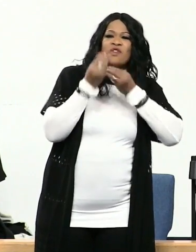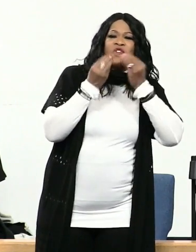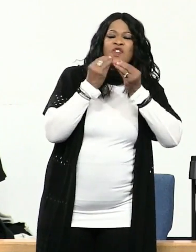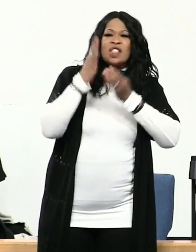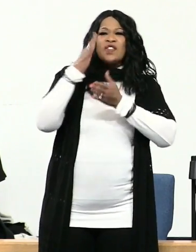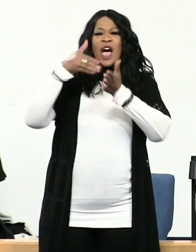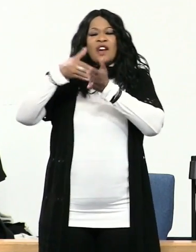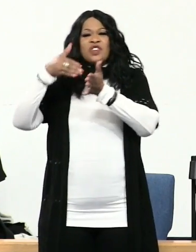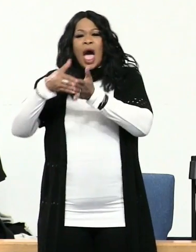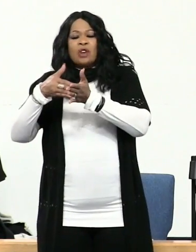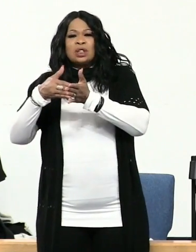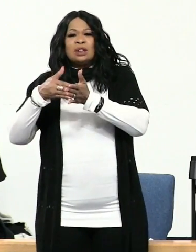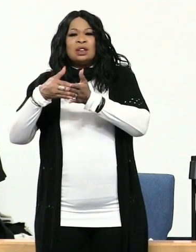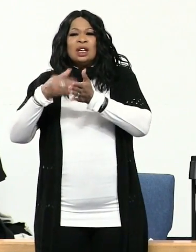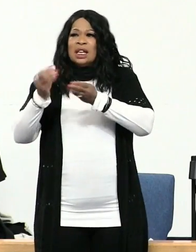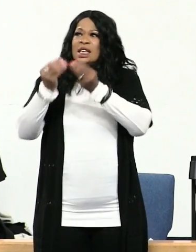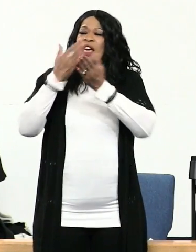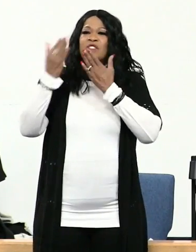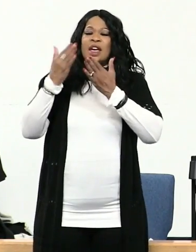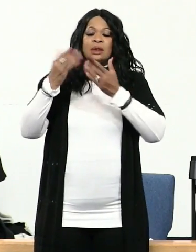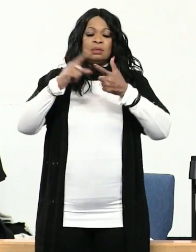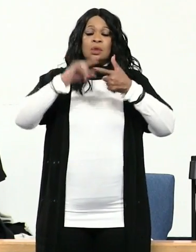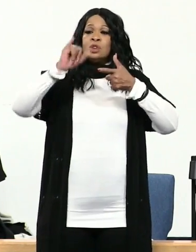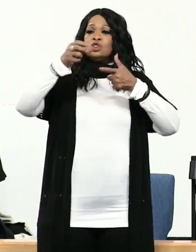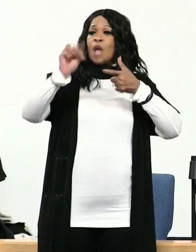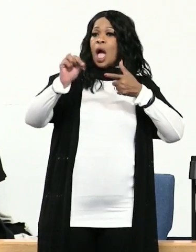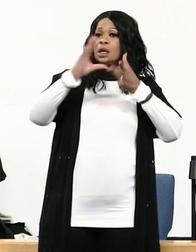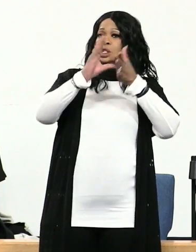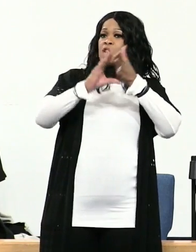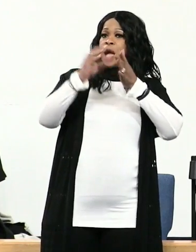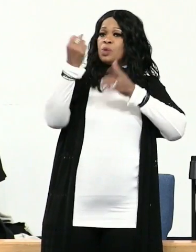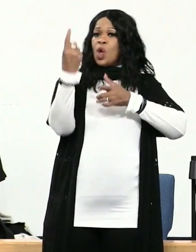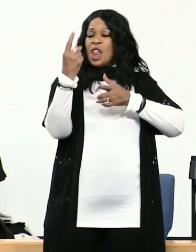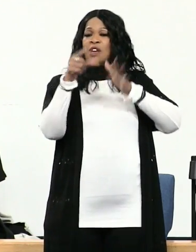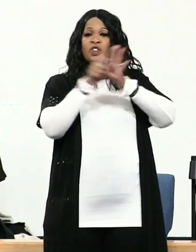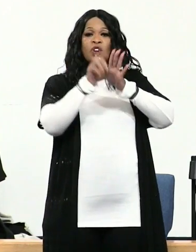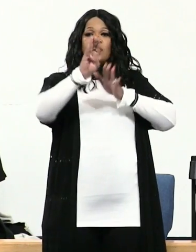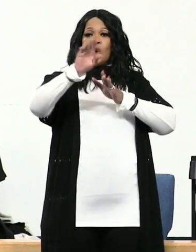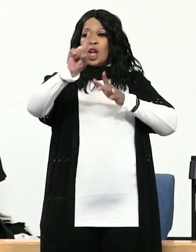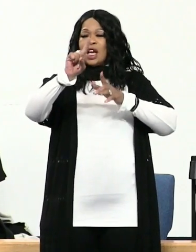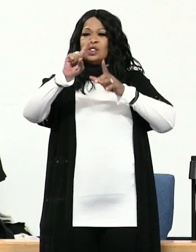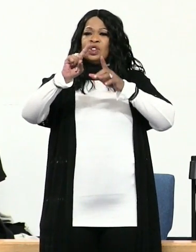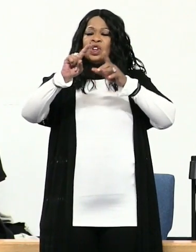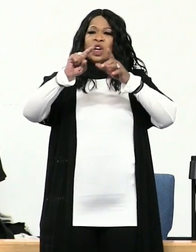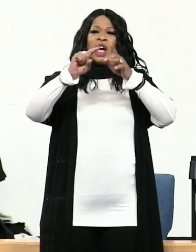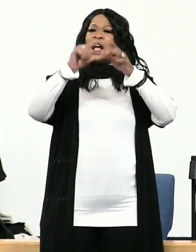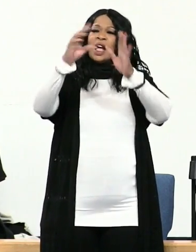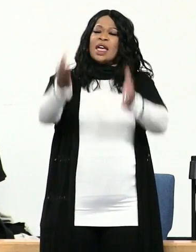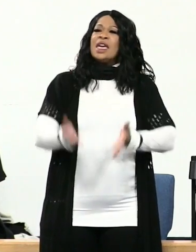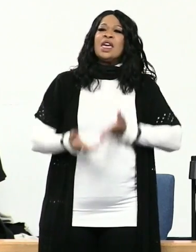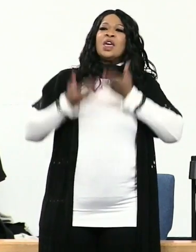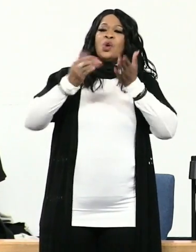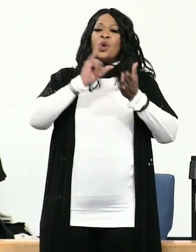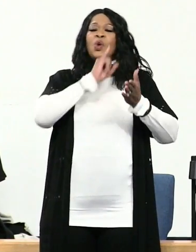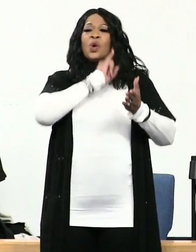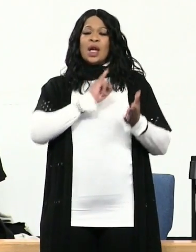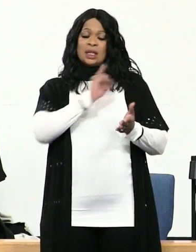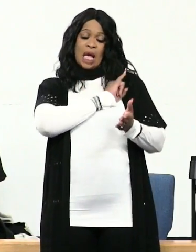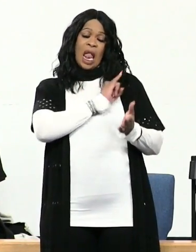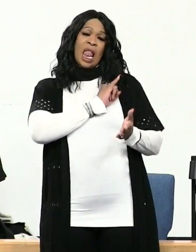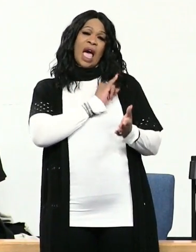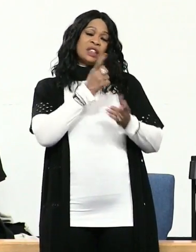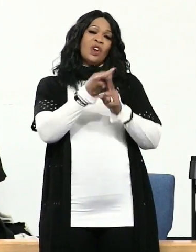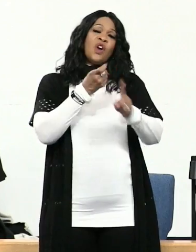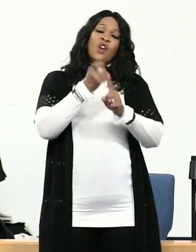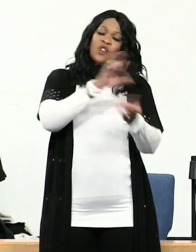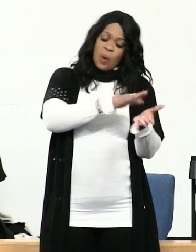thanks. In John chapter 11, verse 41, when he raised Lazarus from the dead, he gave the